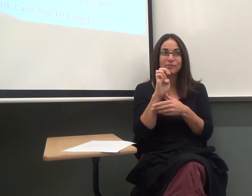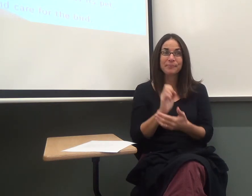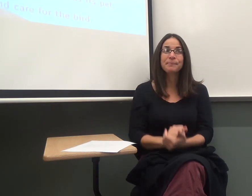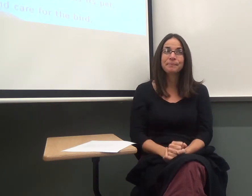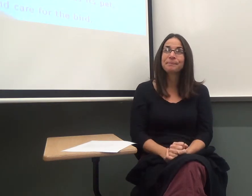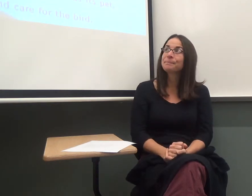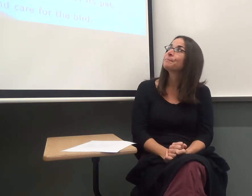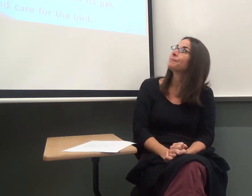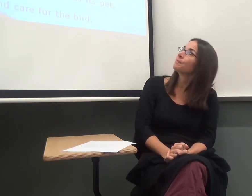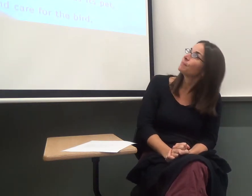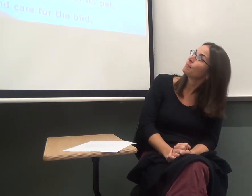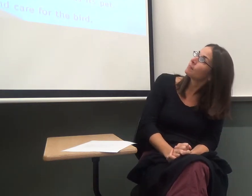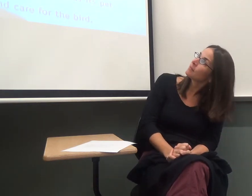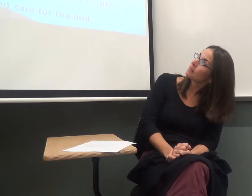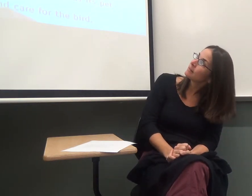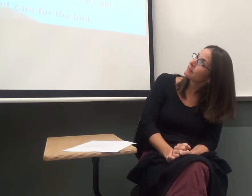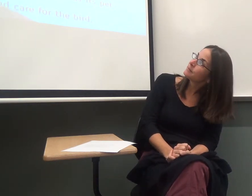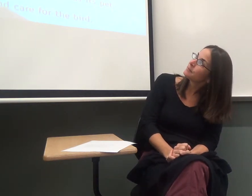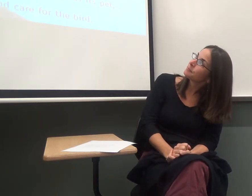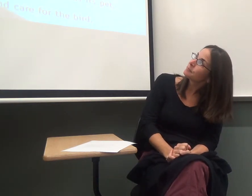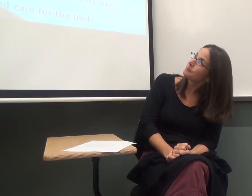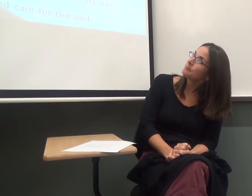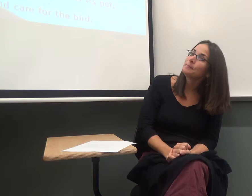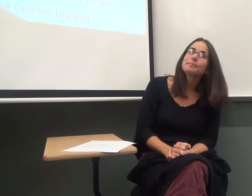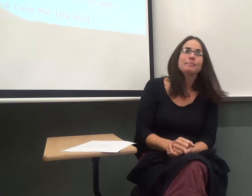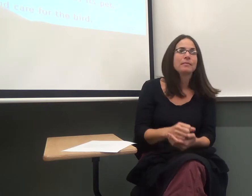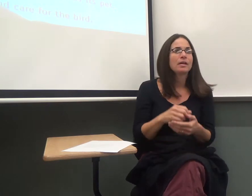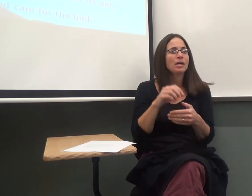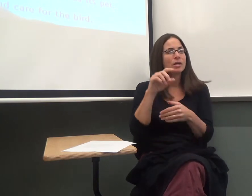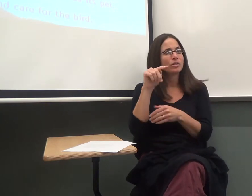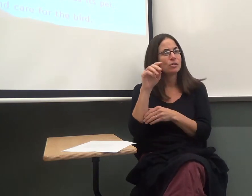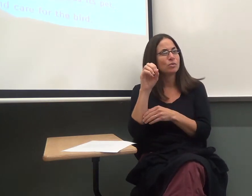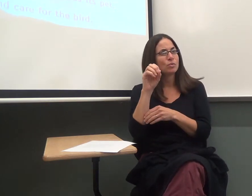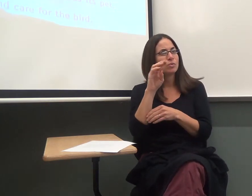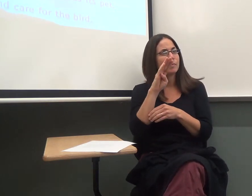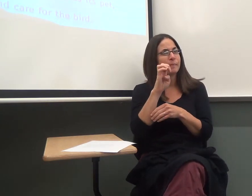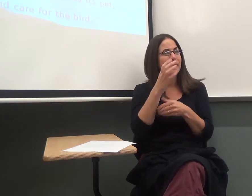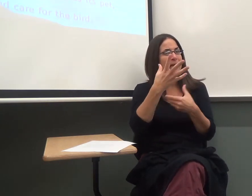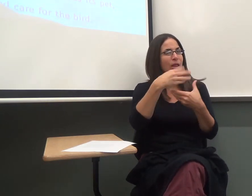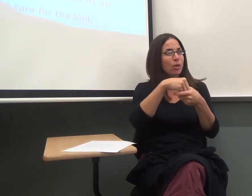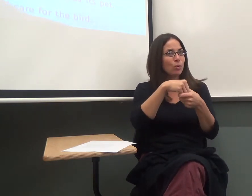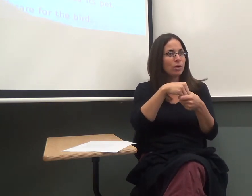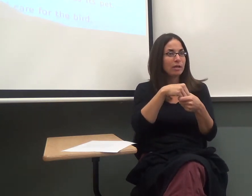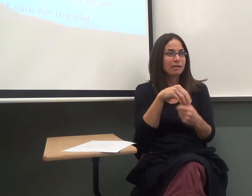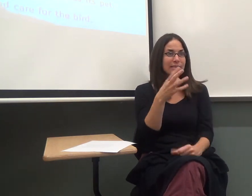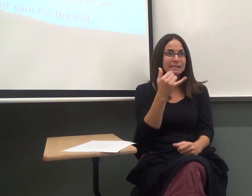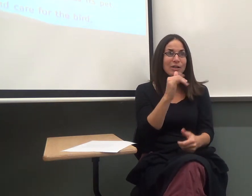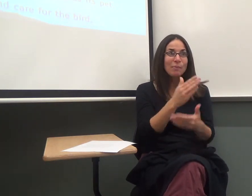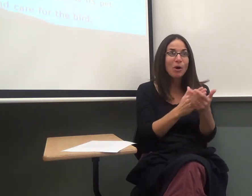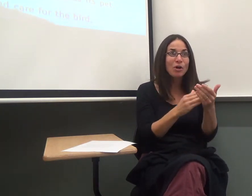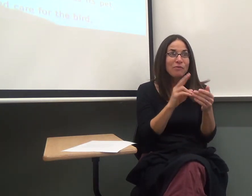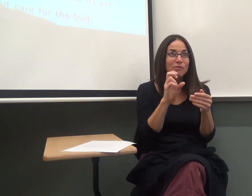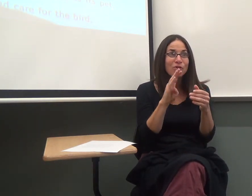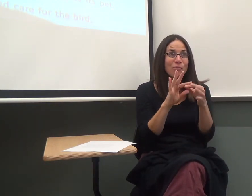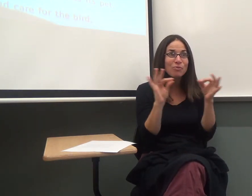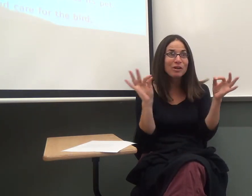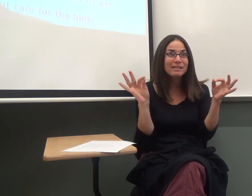Now, to be included. Is included part of the verb phrase? Isn't that part of the verb Yes. phrase? Because this is a Yes. helping verb.